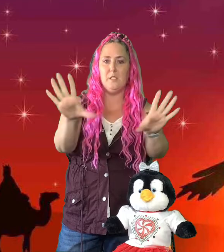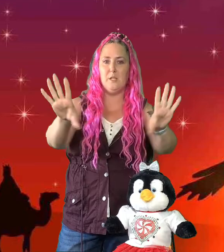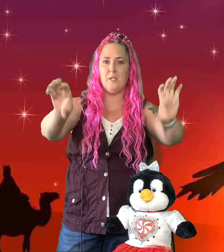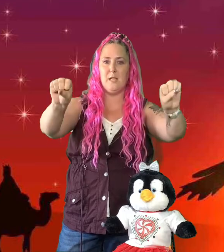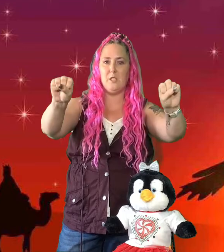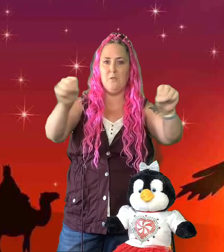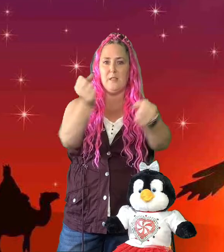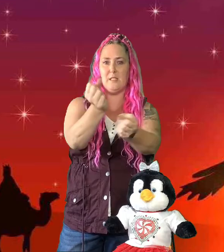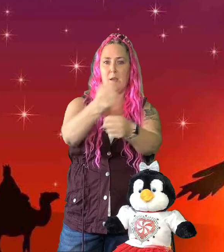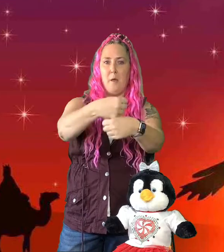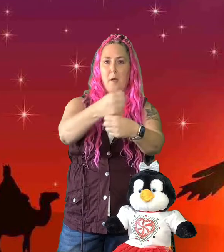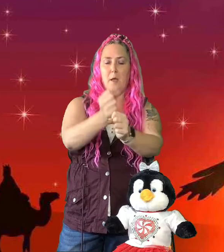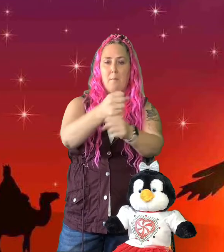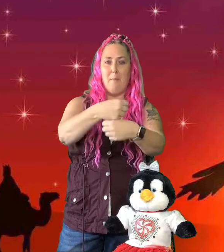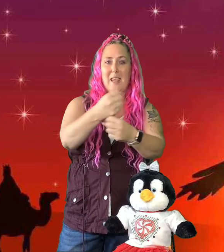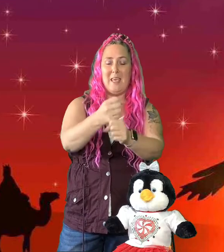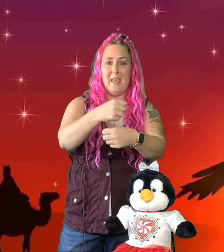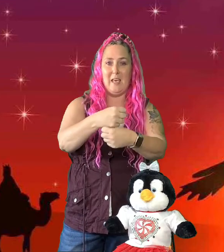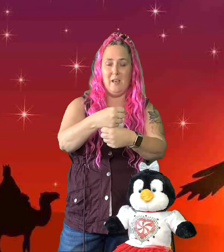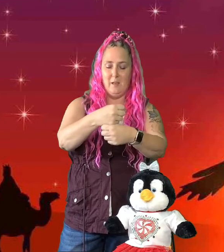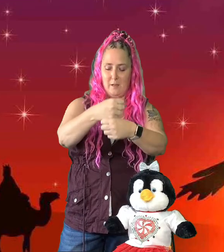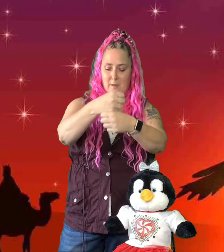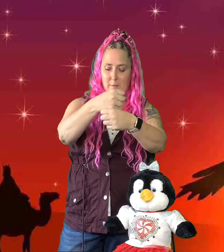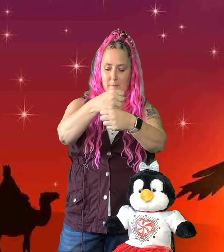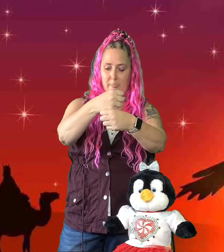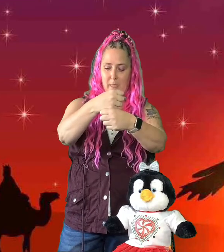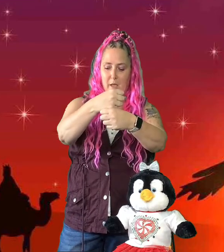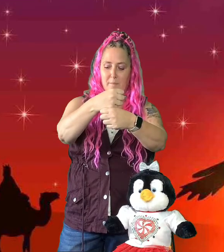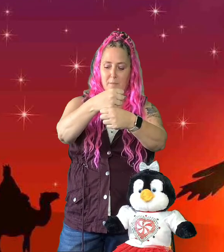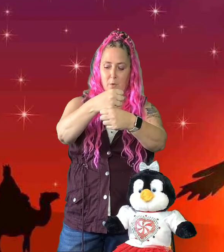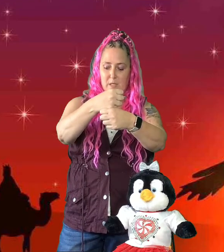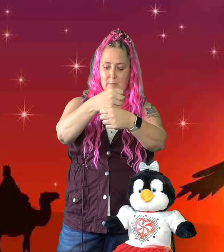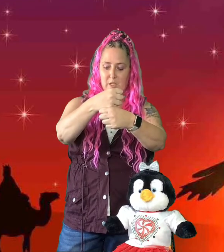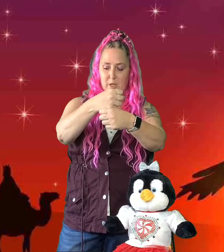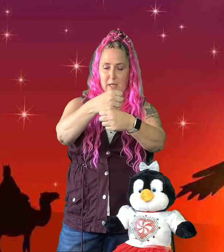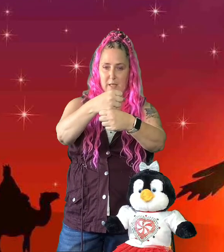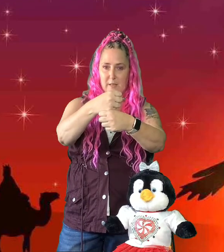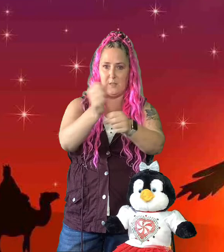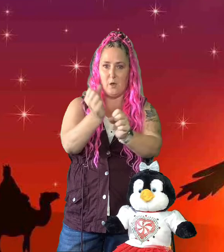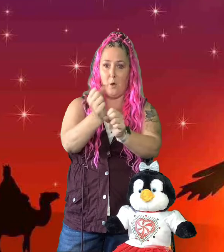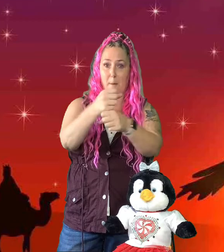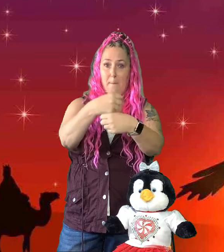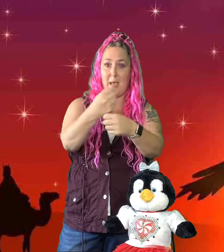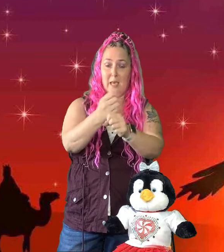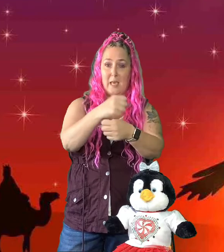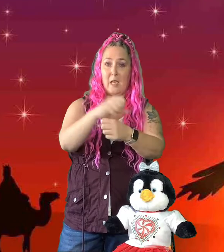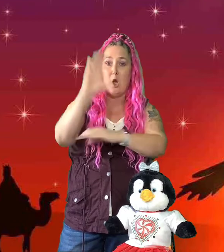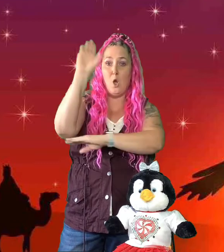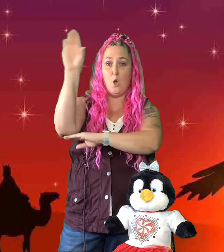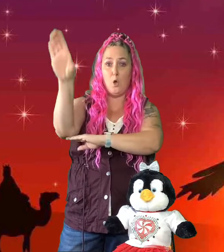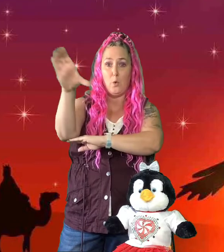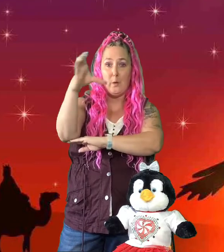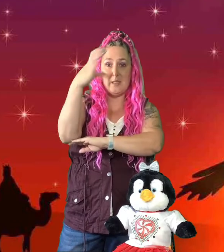you just take two fists, making Christmas cookies. So making